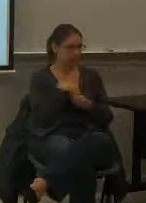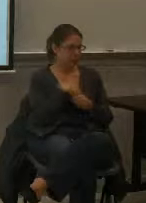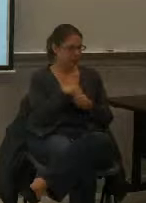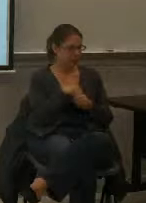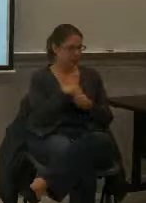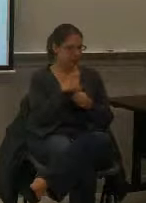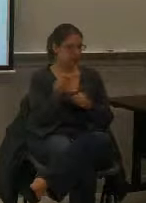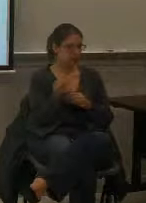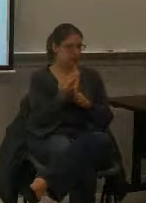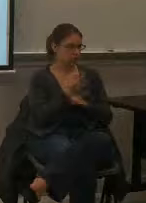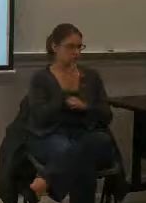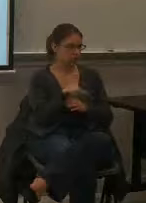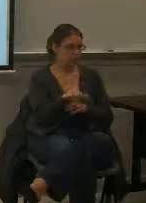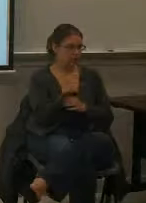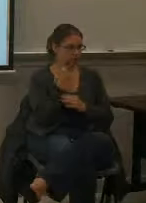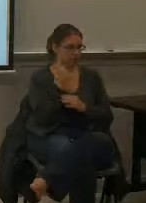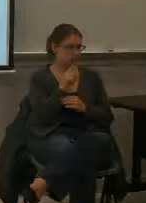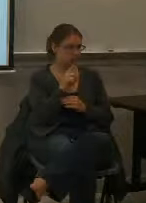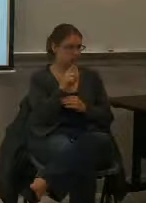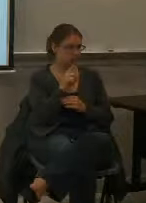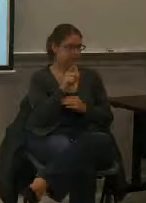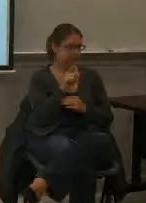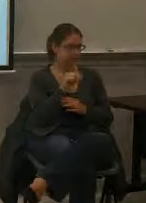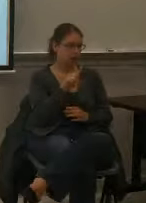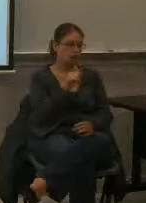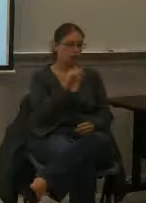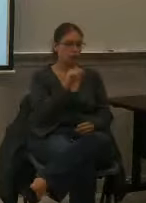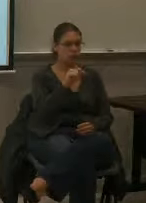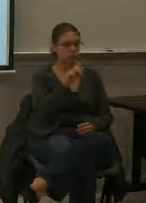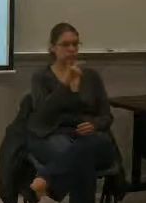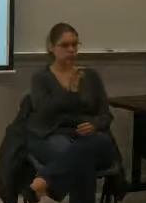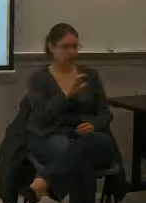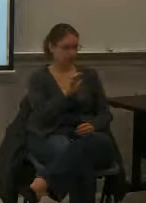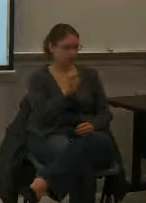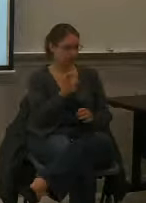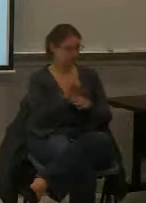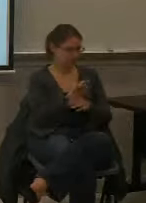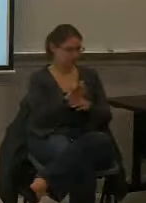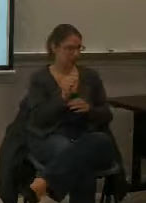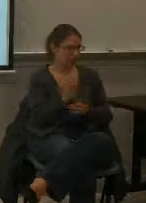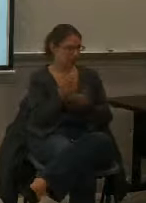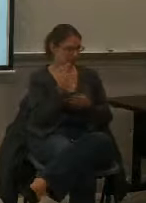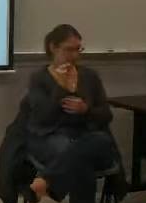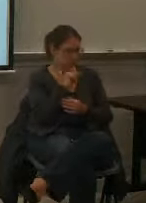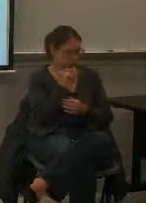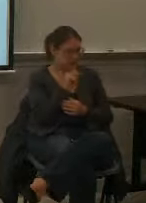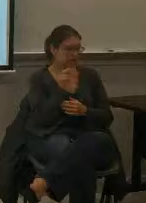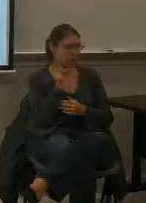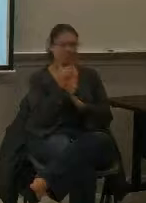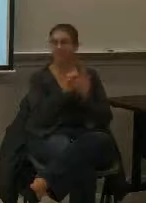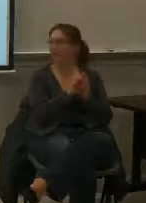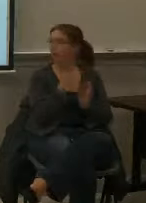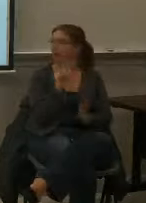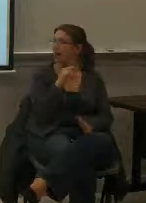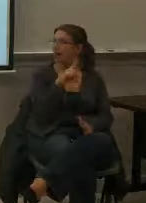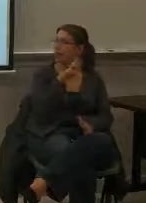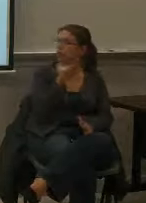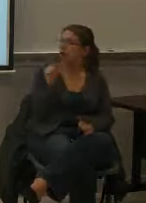them, and they use that to be autotrophic at times and then provide them nutrients. So this is an example of